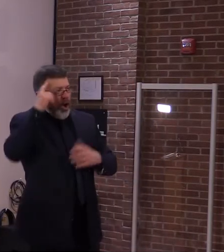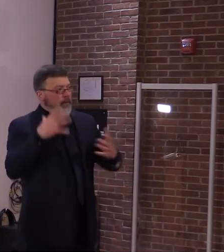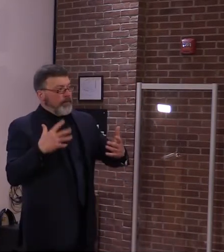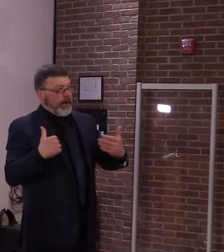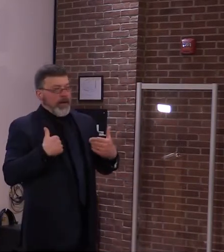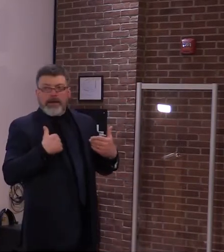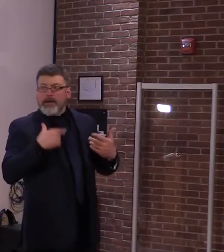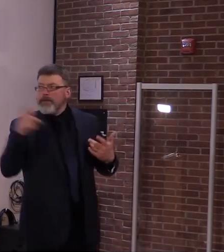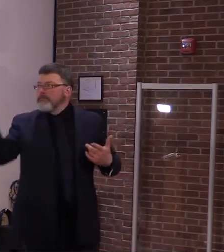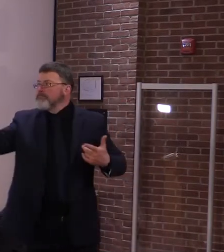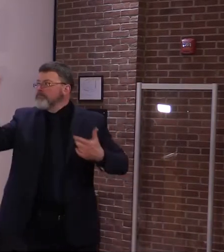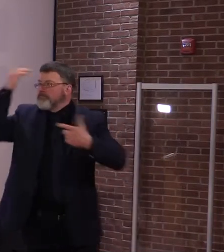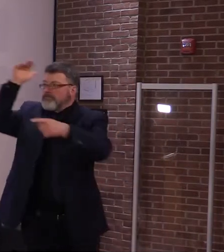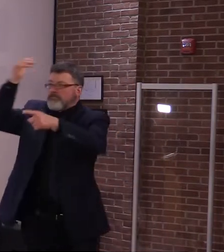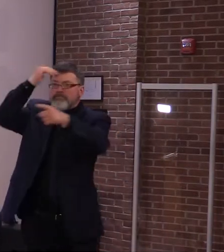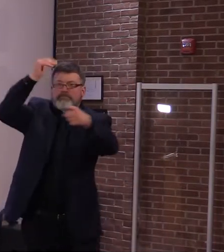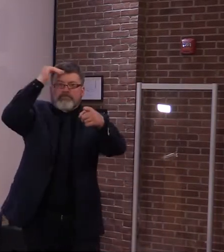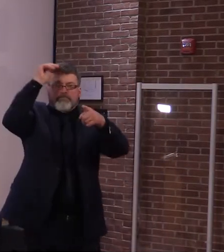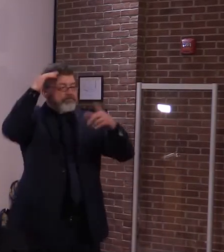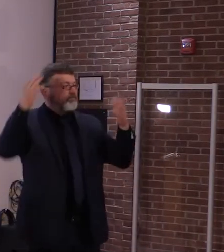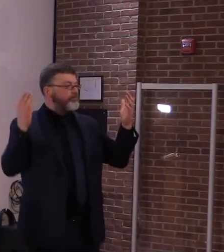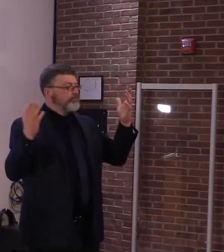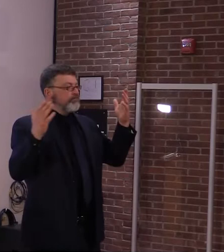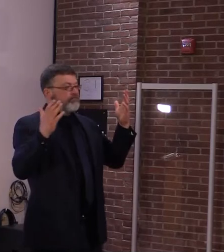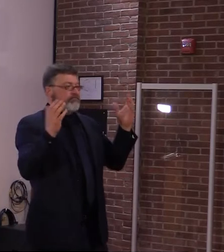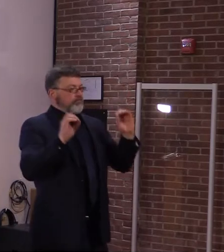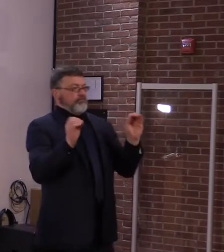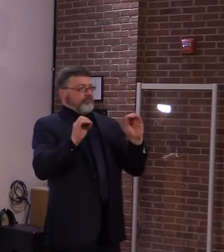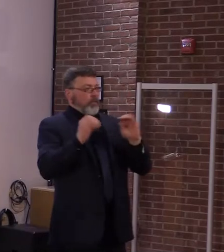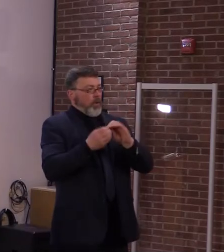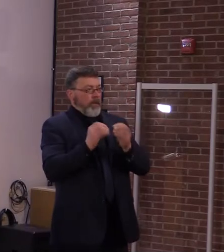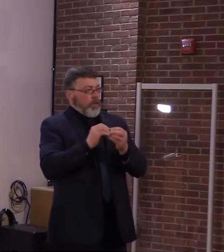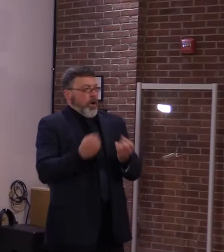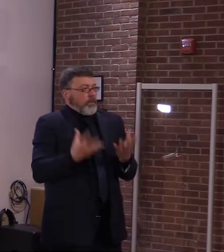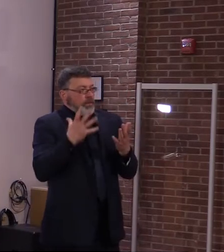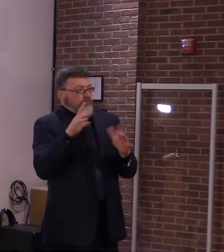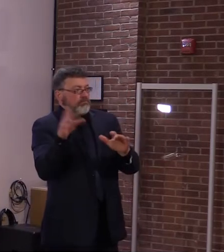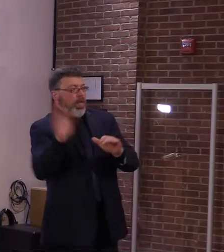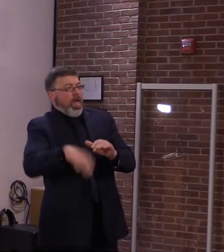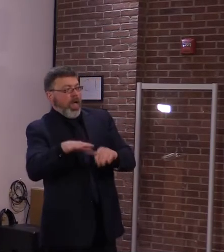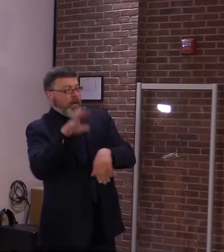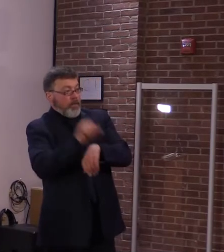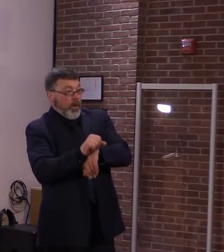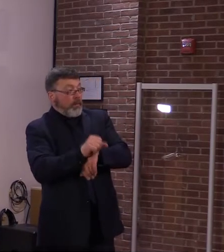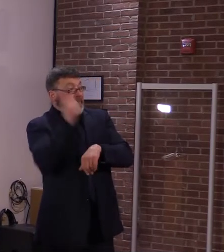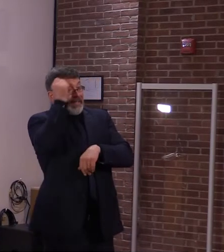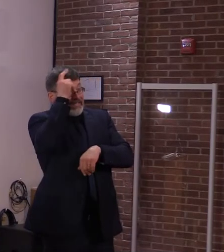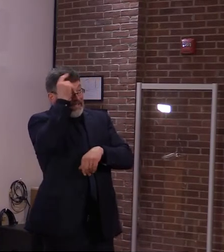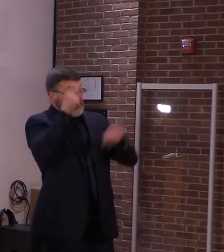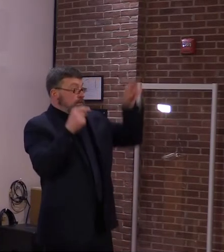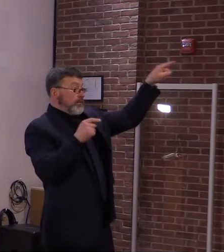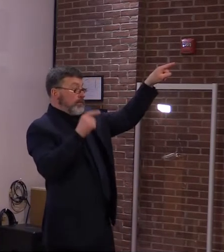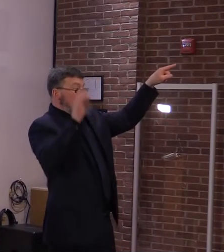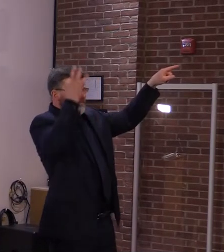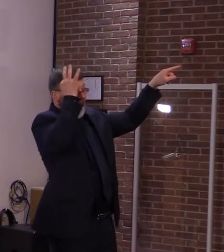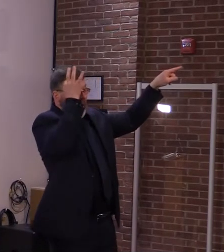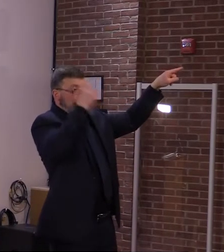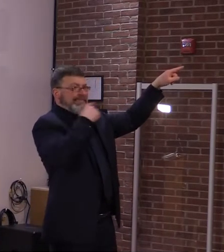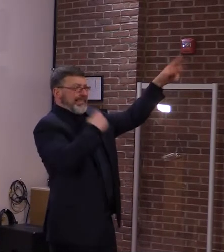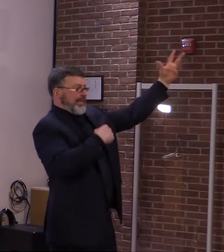do. We had to cancel a number of them and reschedule them because of the Johnson &